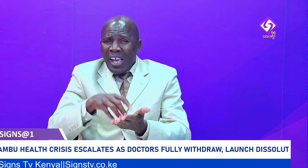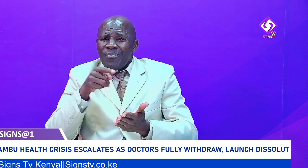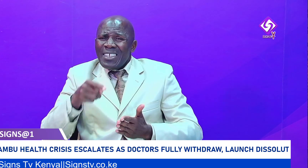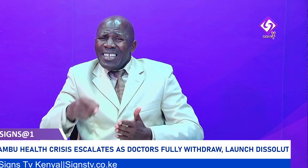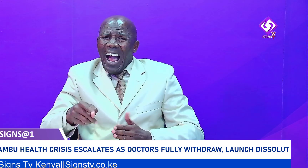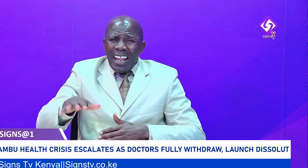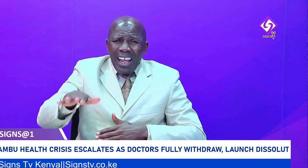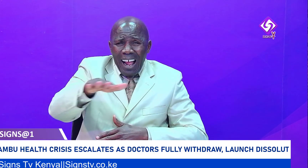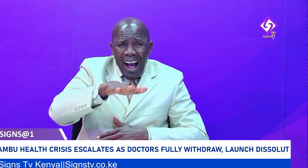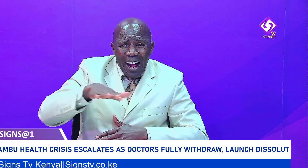The doctors,